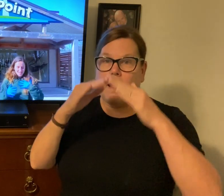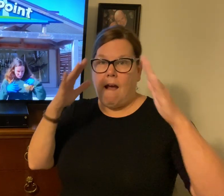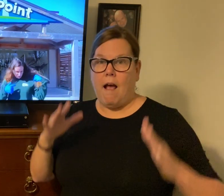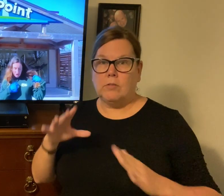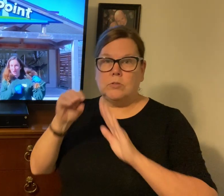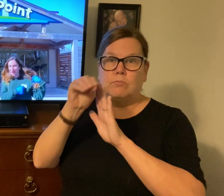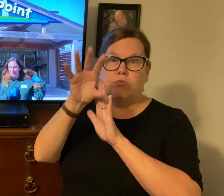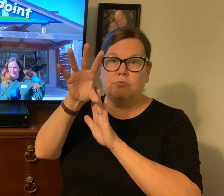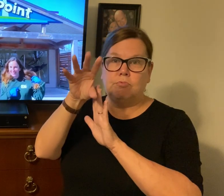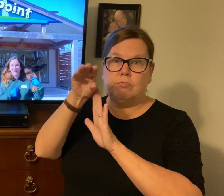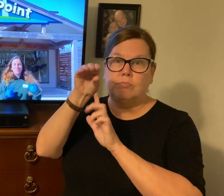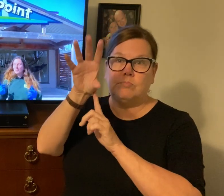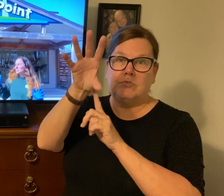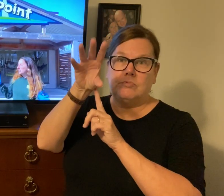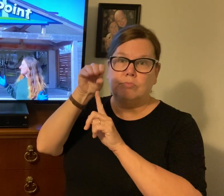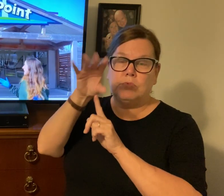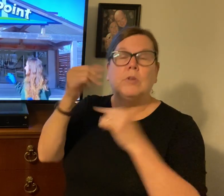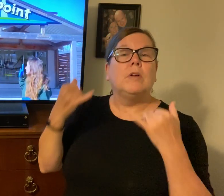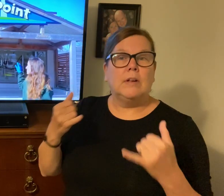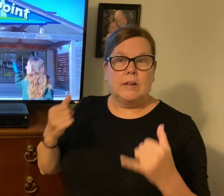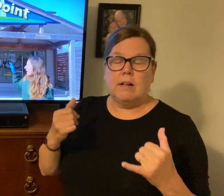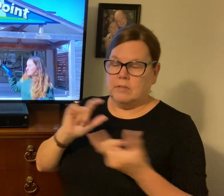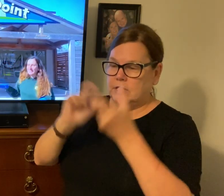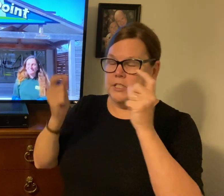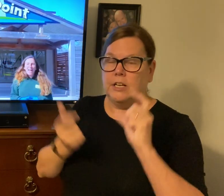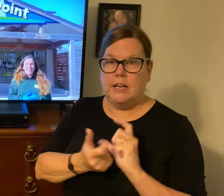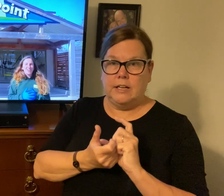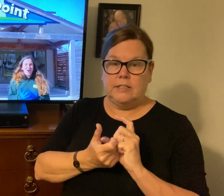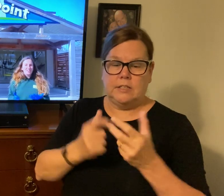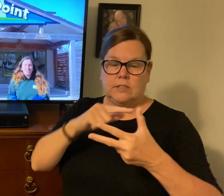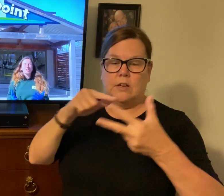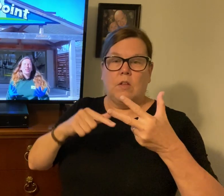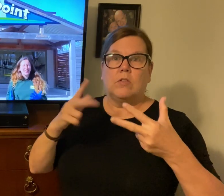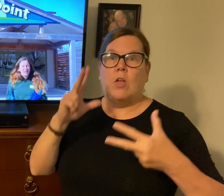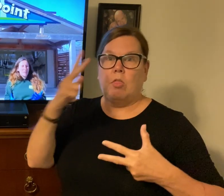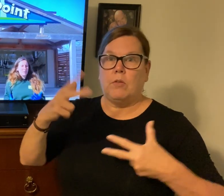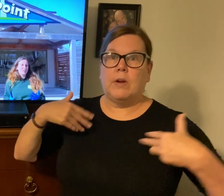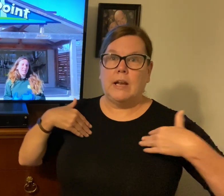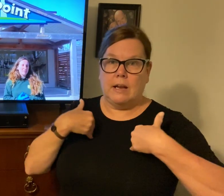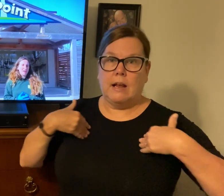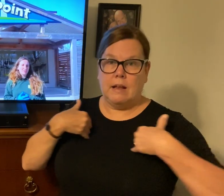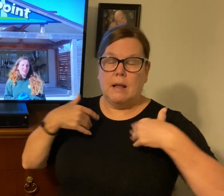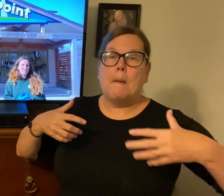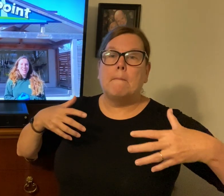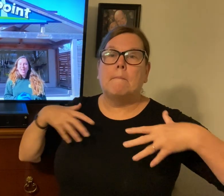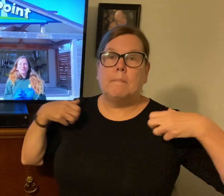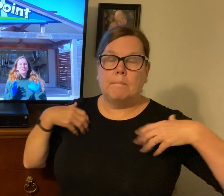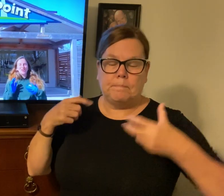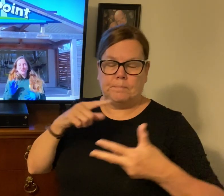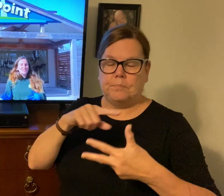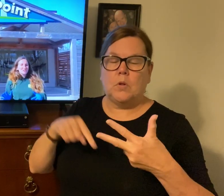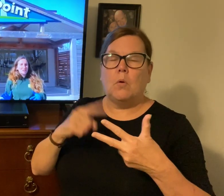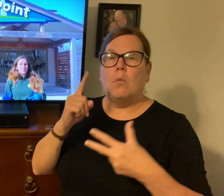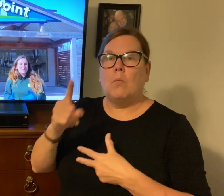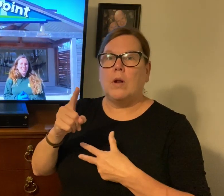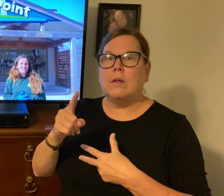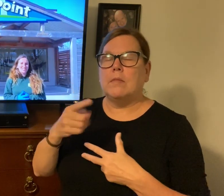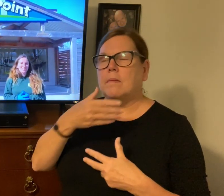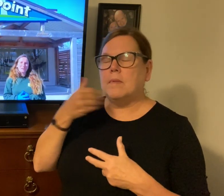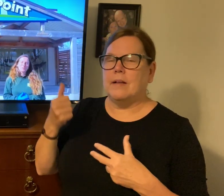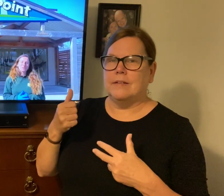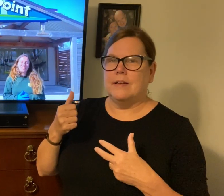are just like our logo here, but we changed the animals to be primates, and then also, we couldn't come up with a name at first. One of our great